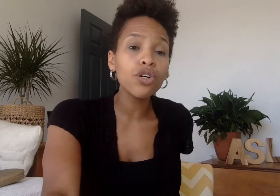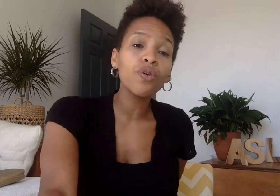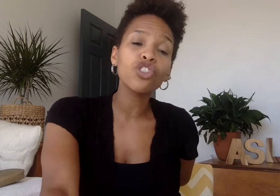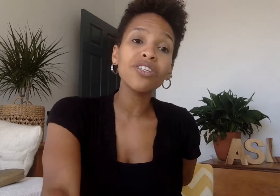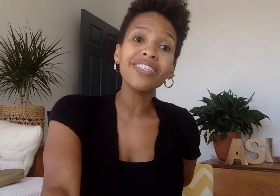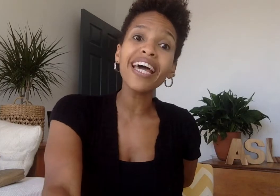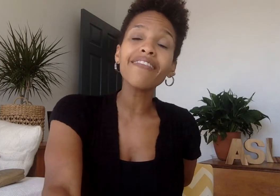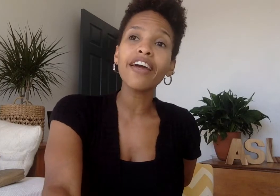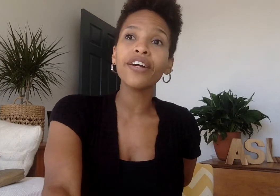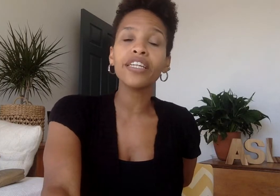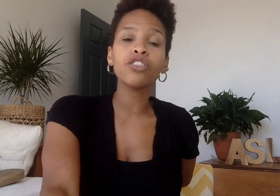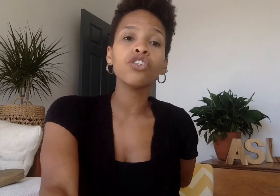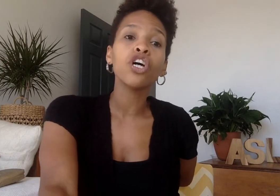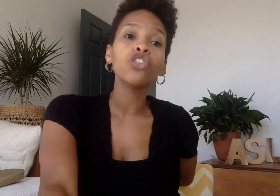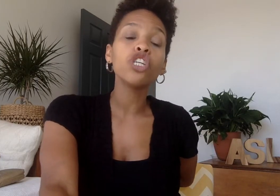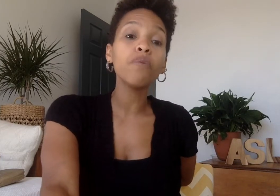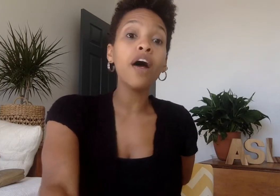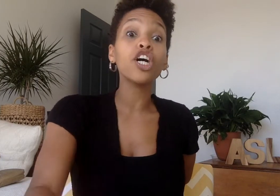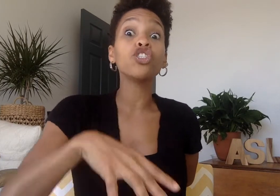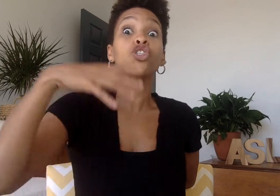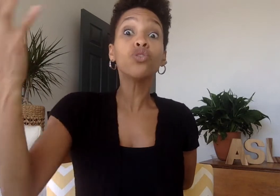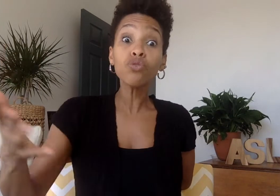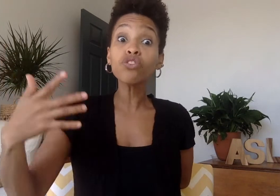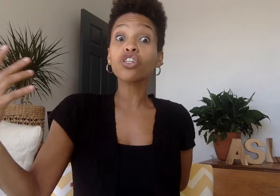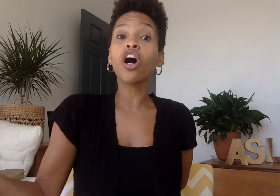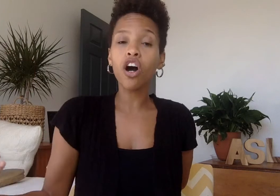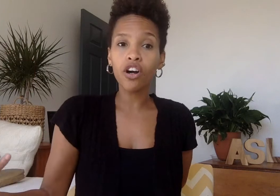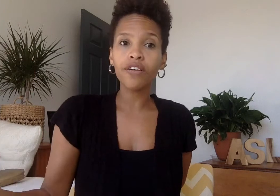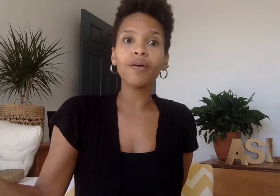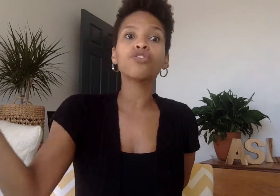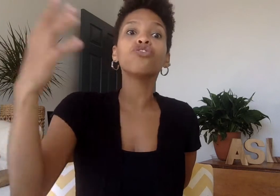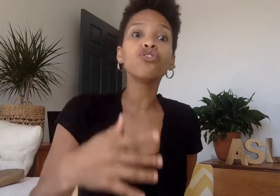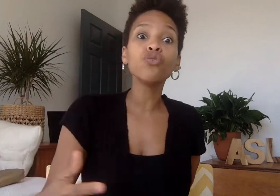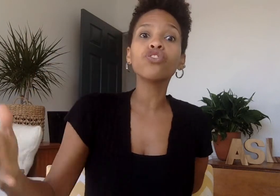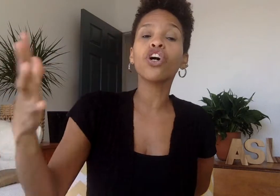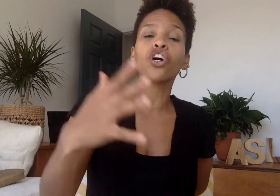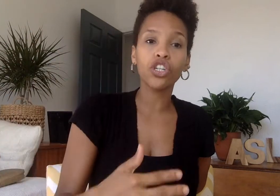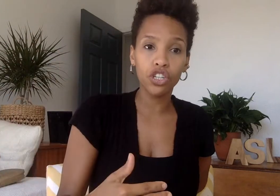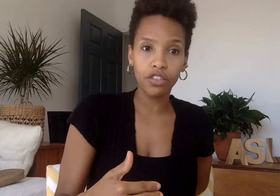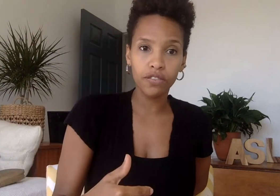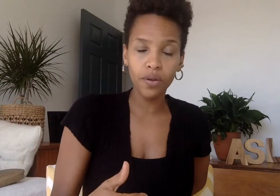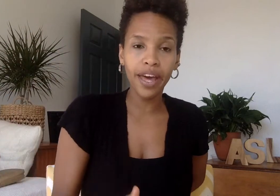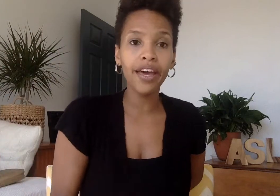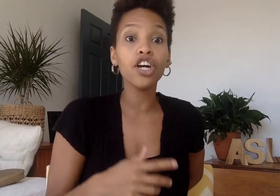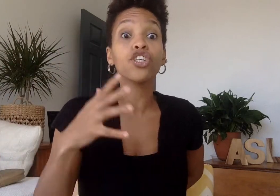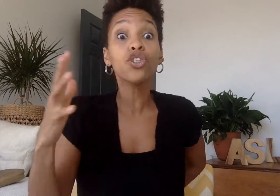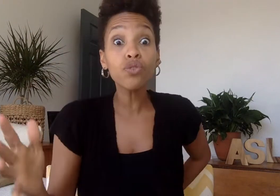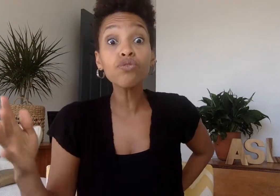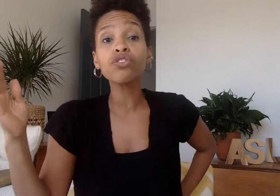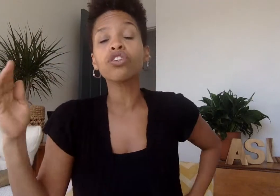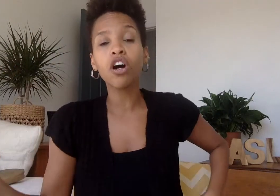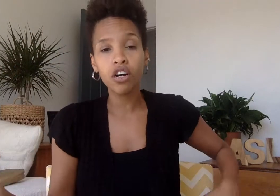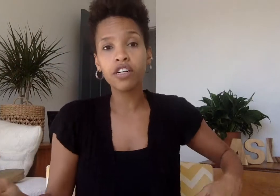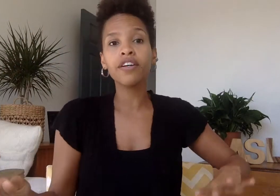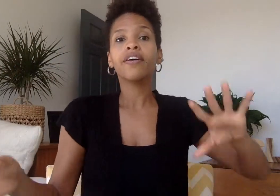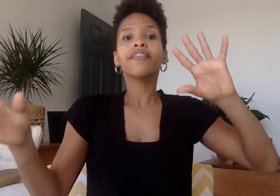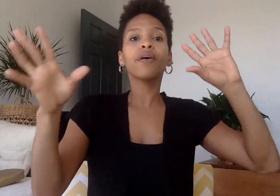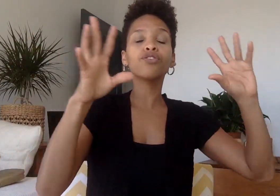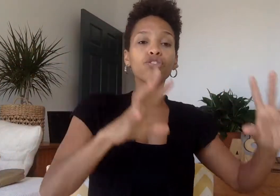what she's saying there is she bought a used car that was new to her, okay? A used car that was